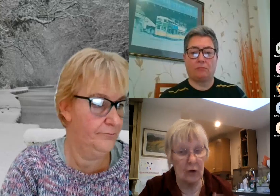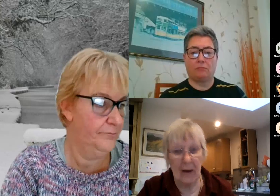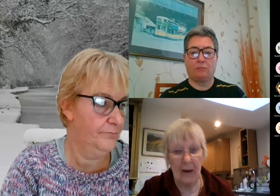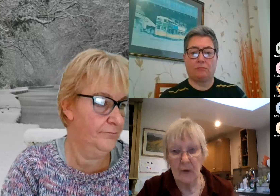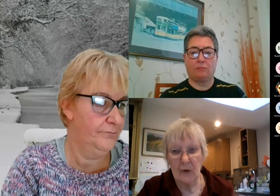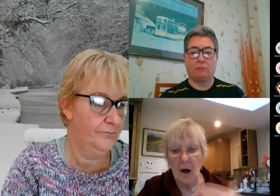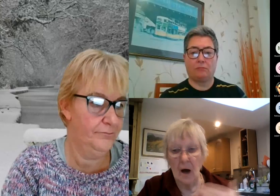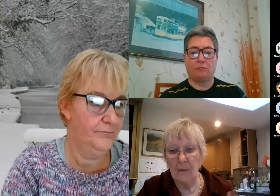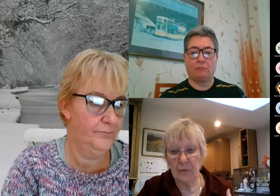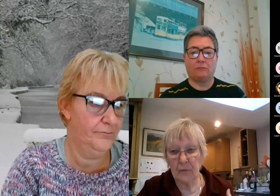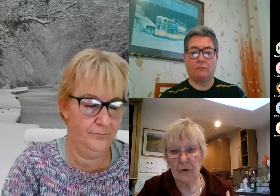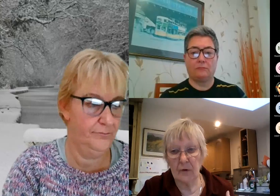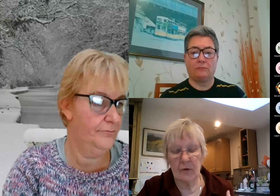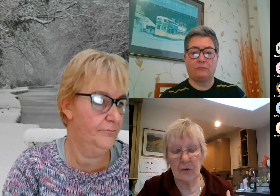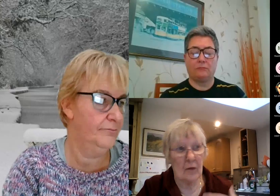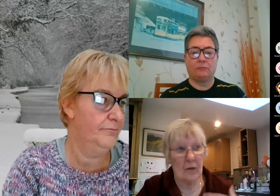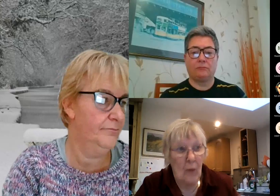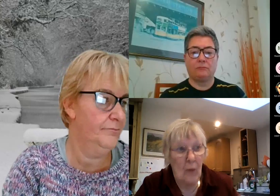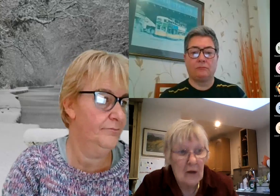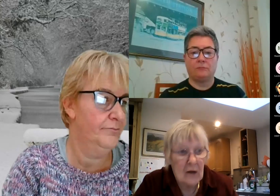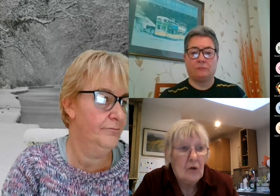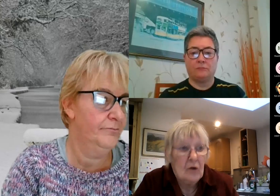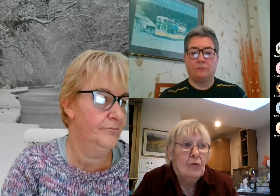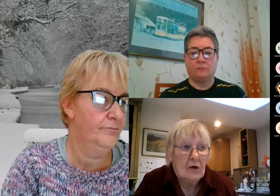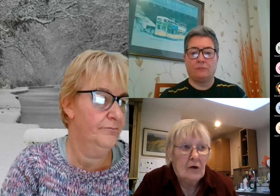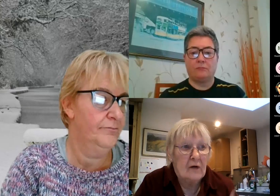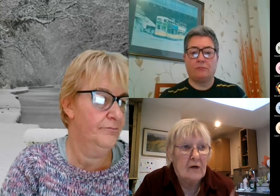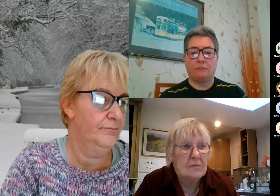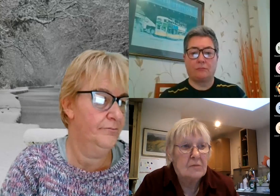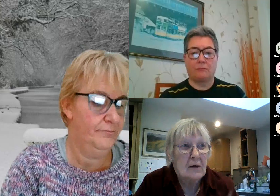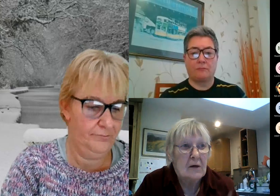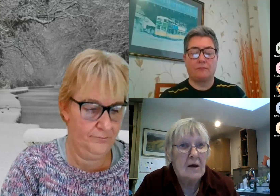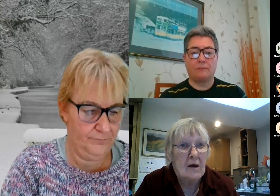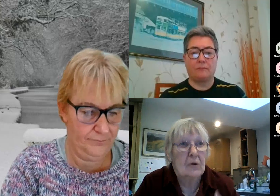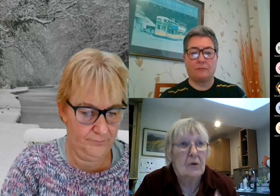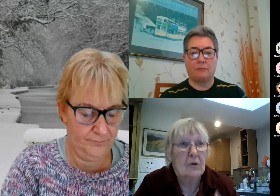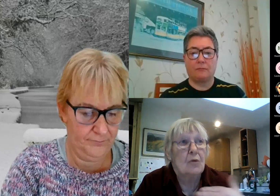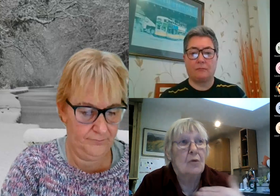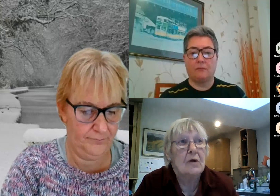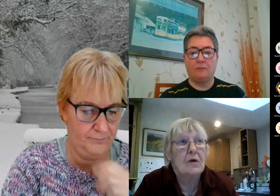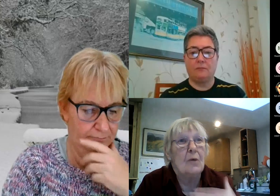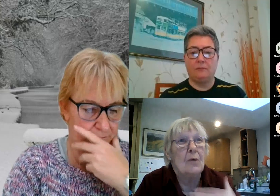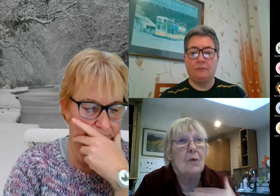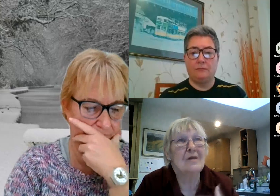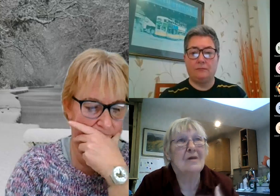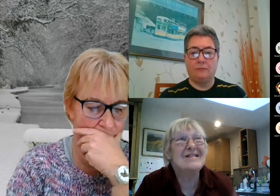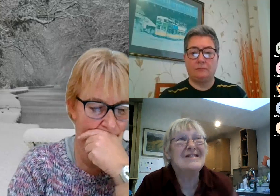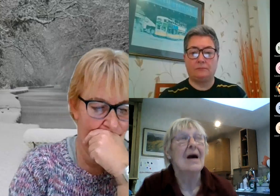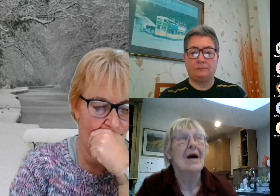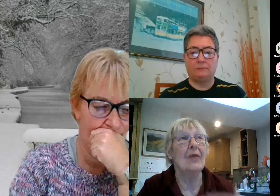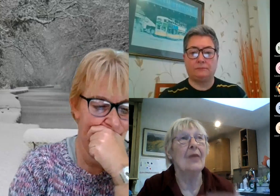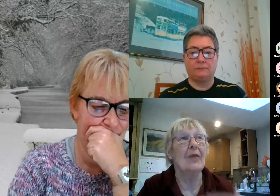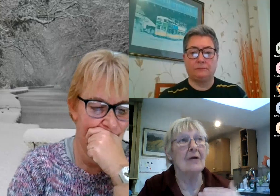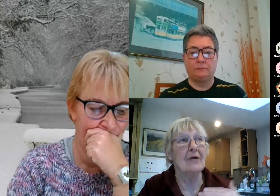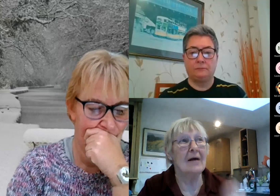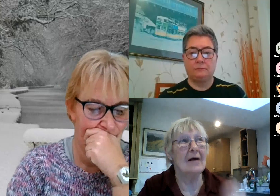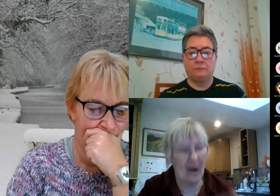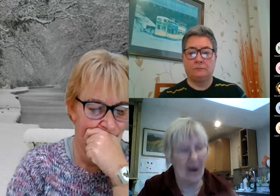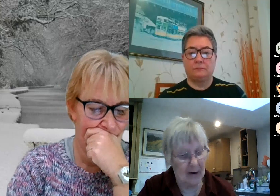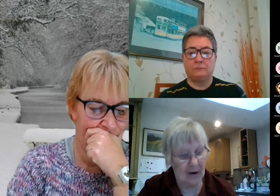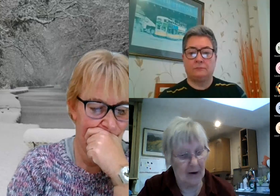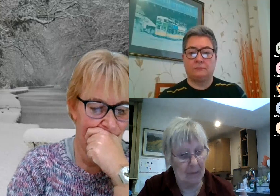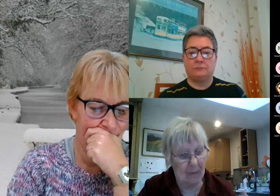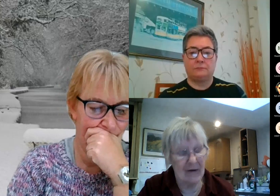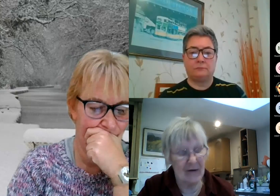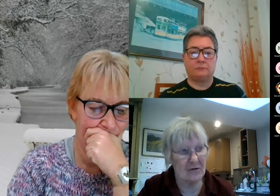we're talking about the way you see yourself as being disabled. What it is that is